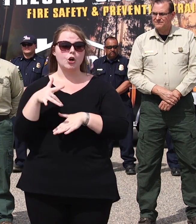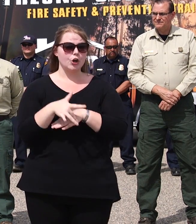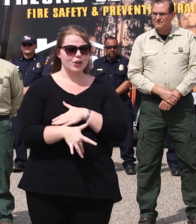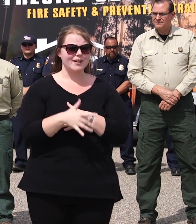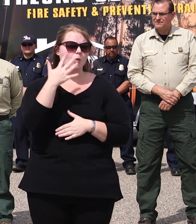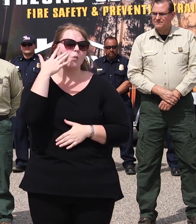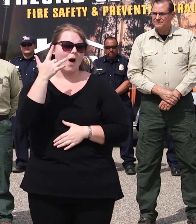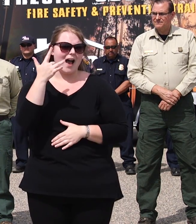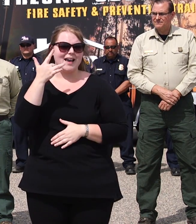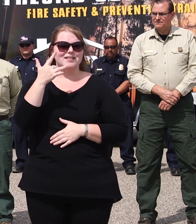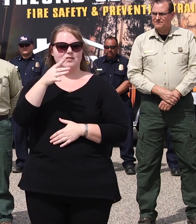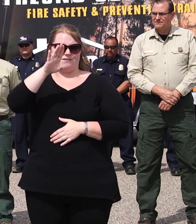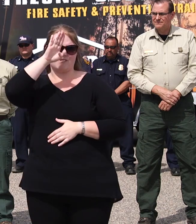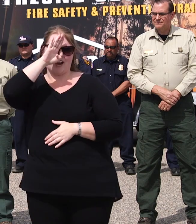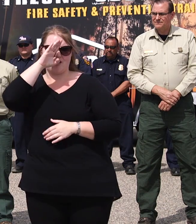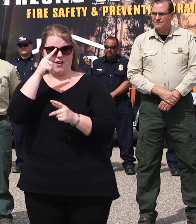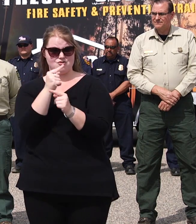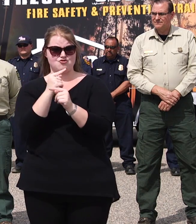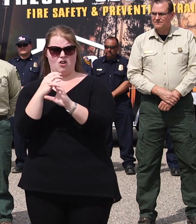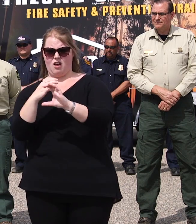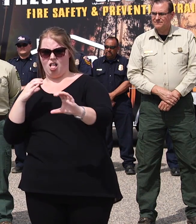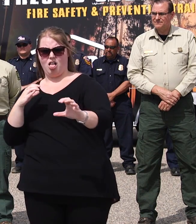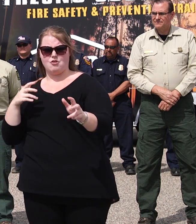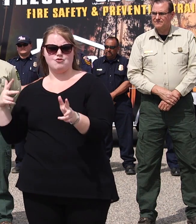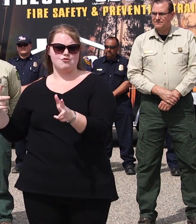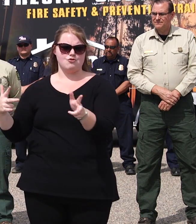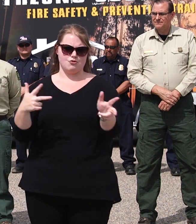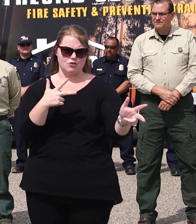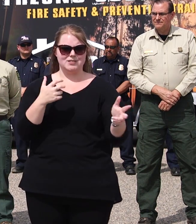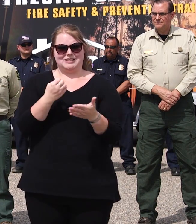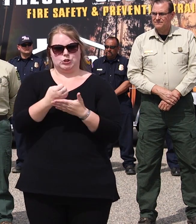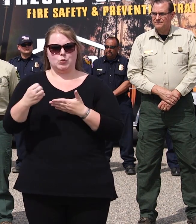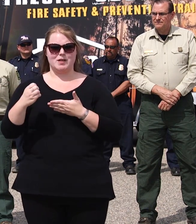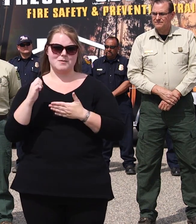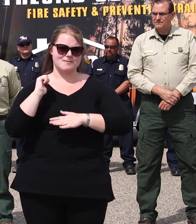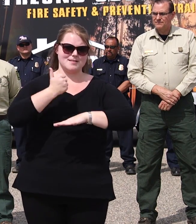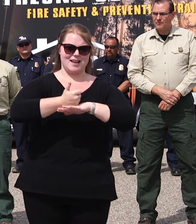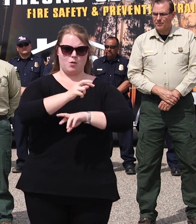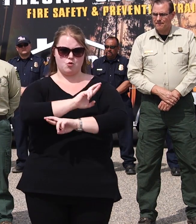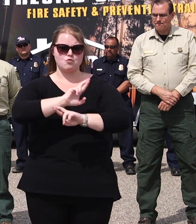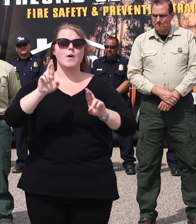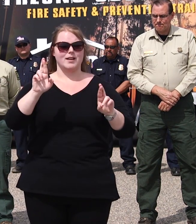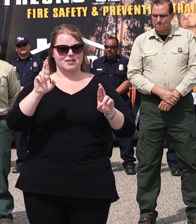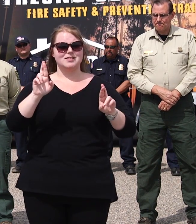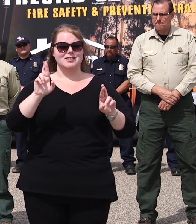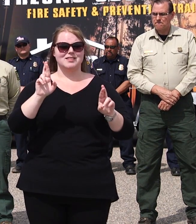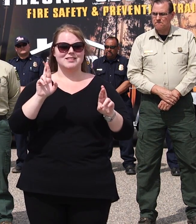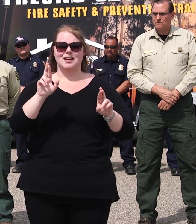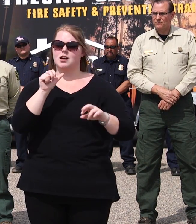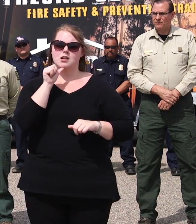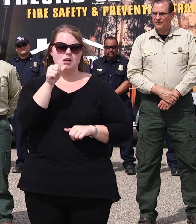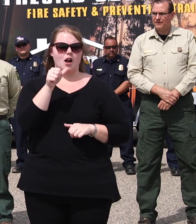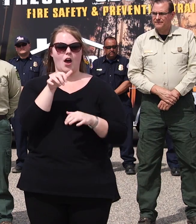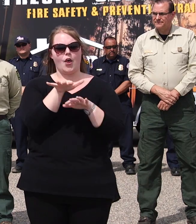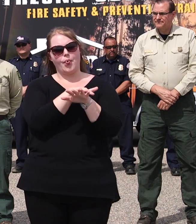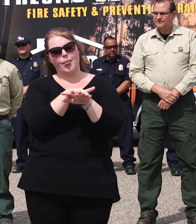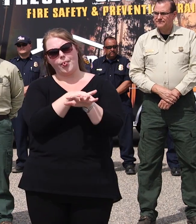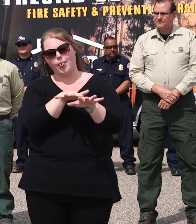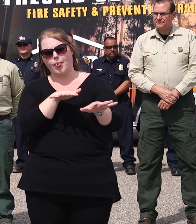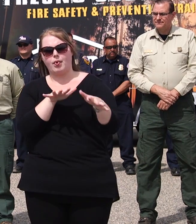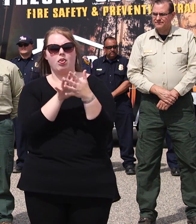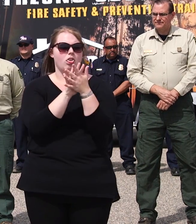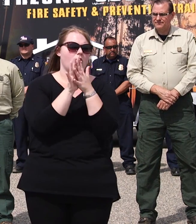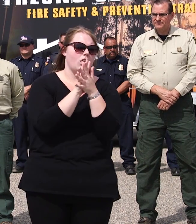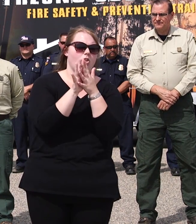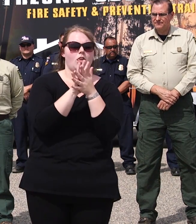get fire engines and firefighting equipment and personnel into the fire areas without having traffic